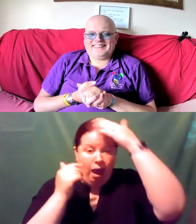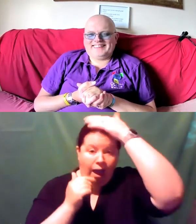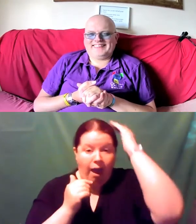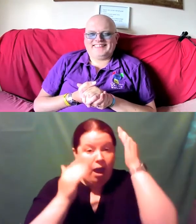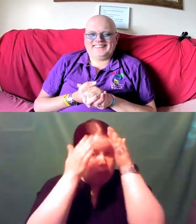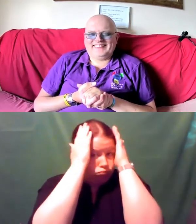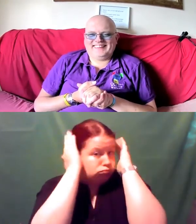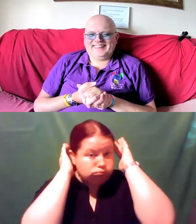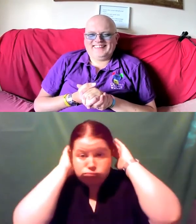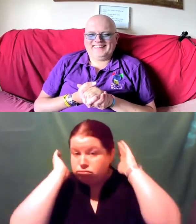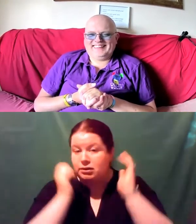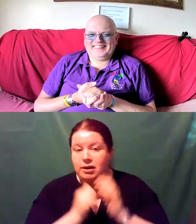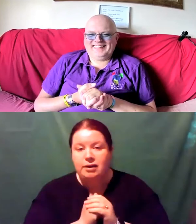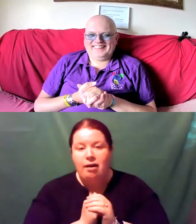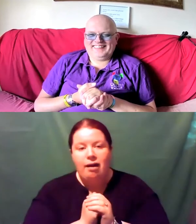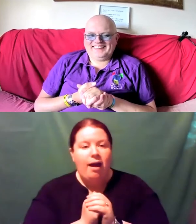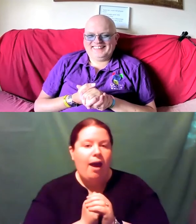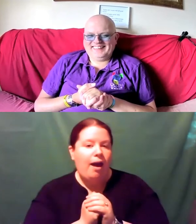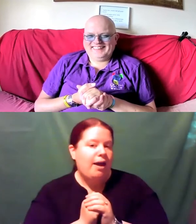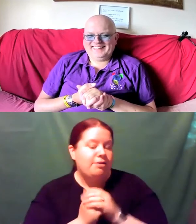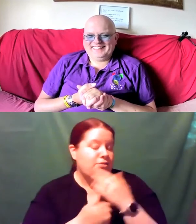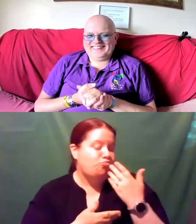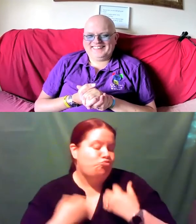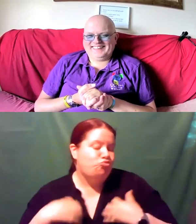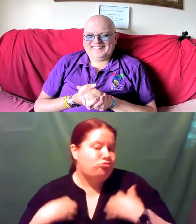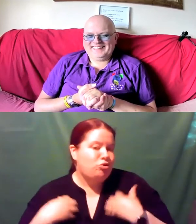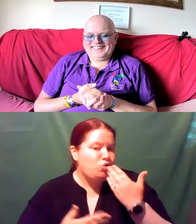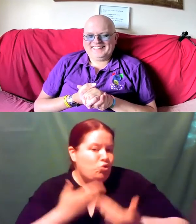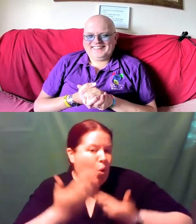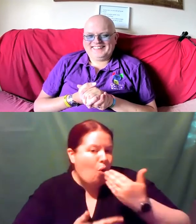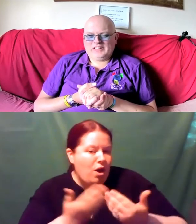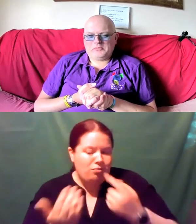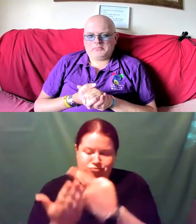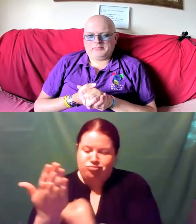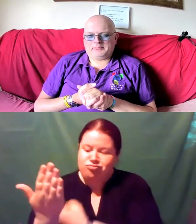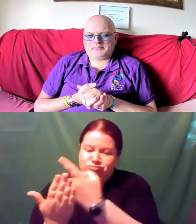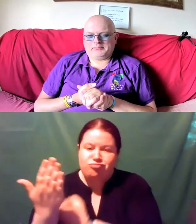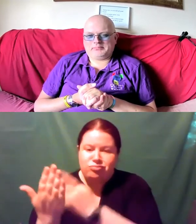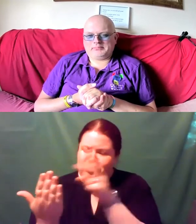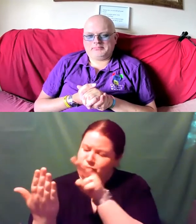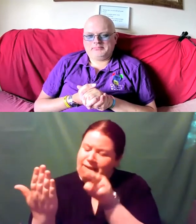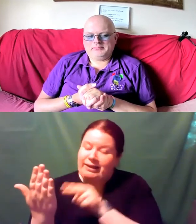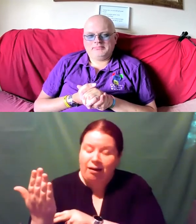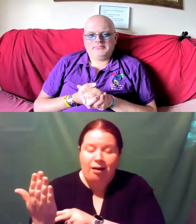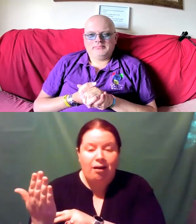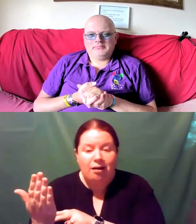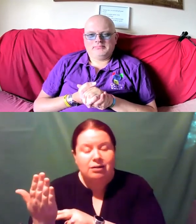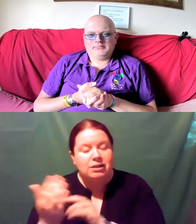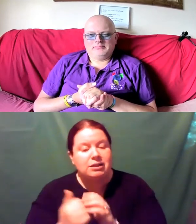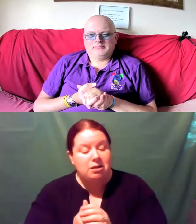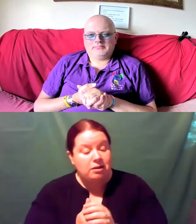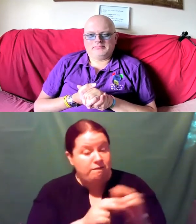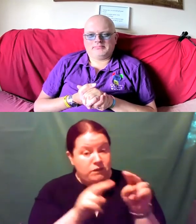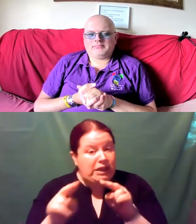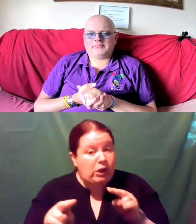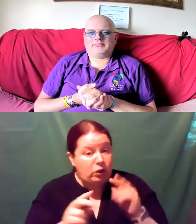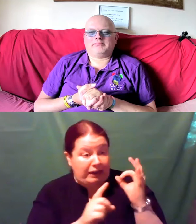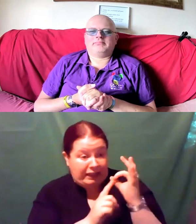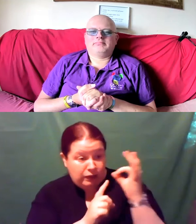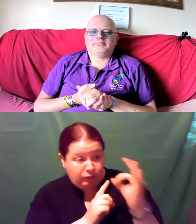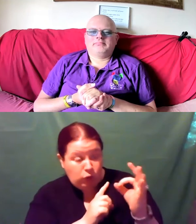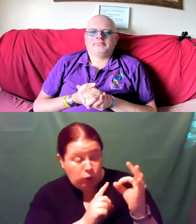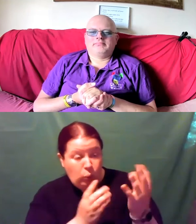very amazing and passionate articles and stories about issues I know he holds dear. From videos of him being interviewed by Stephen